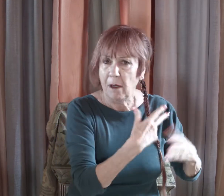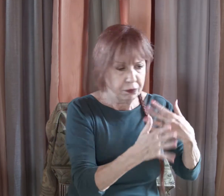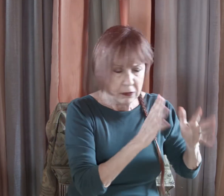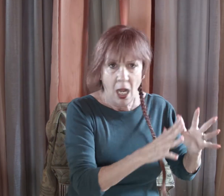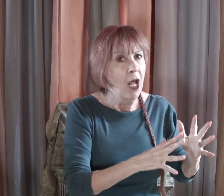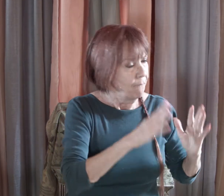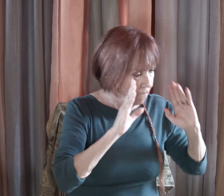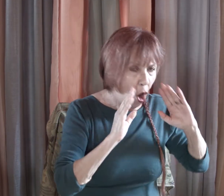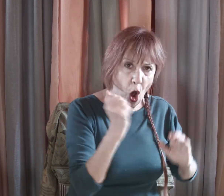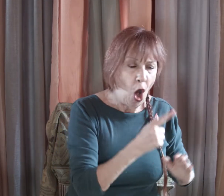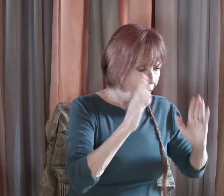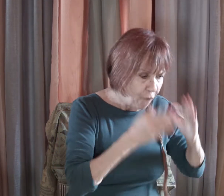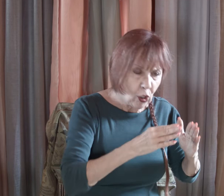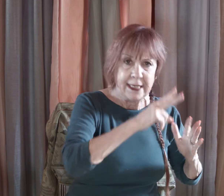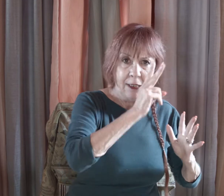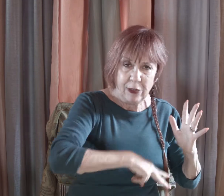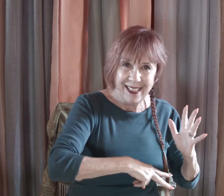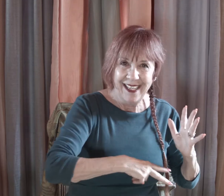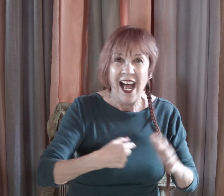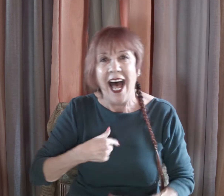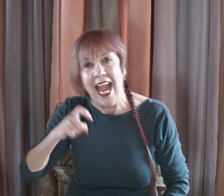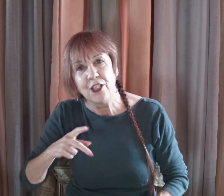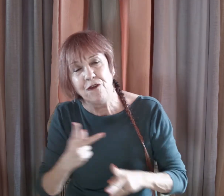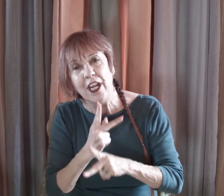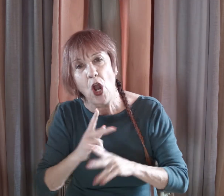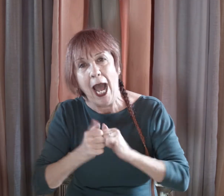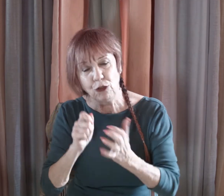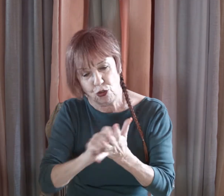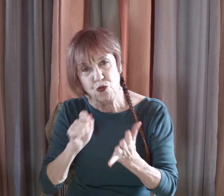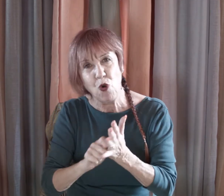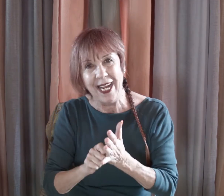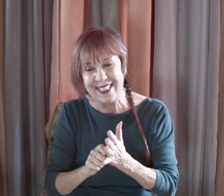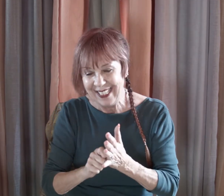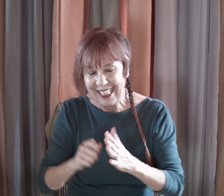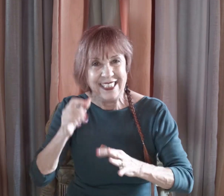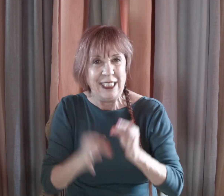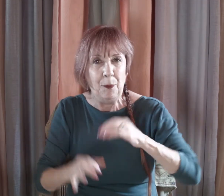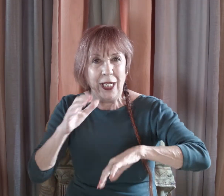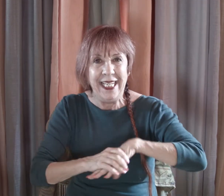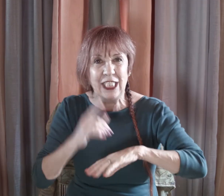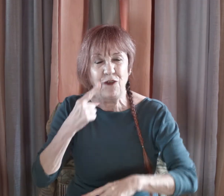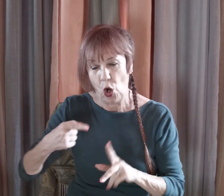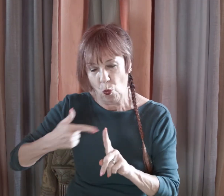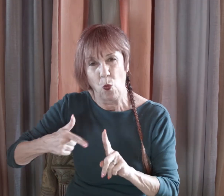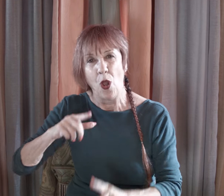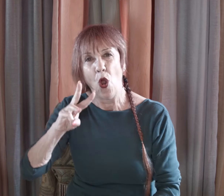write instructions in very simple English for the welding class so that everybody had to read every period of every day. And